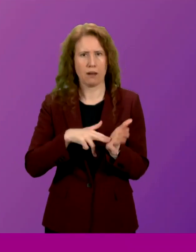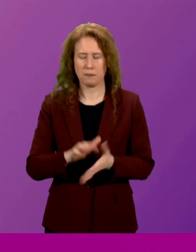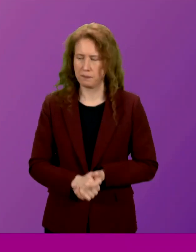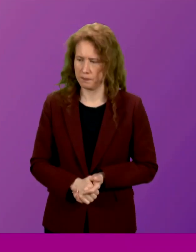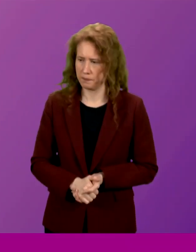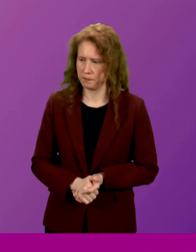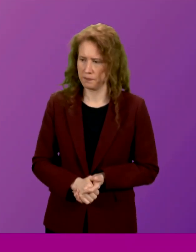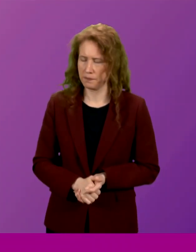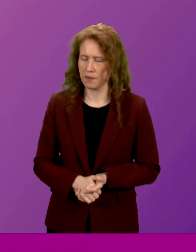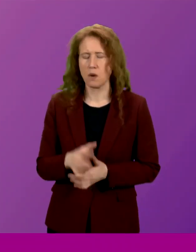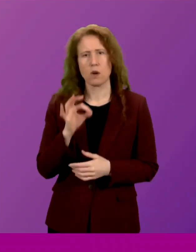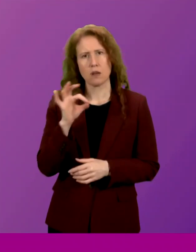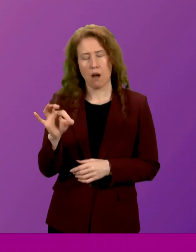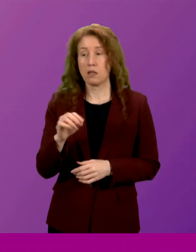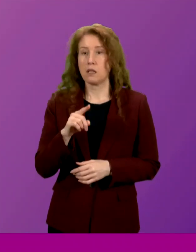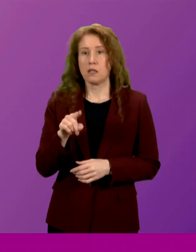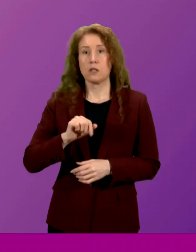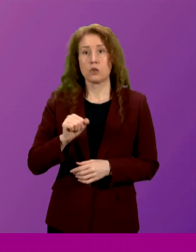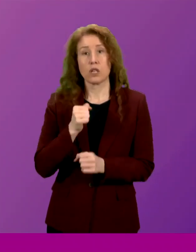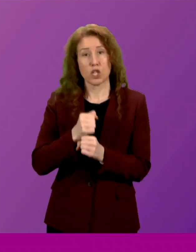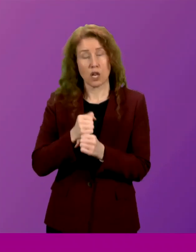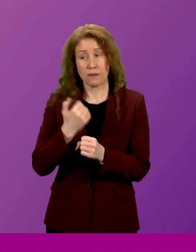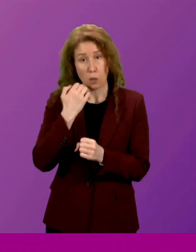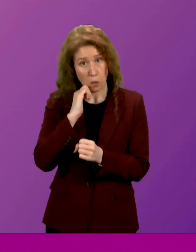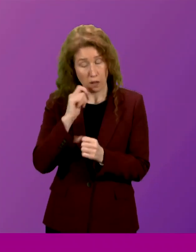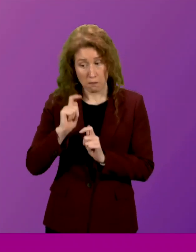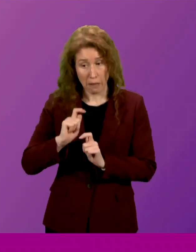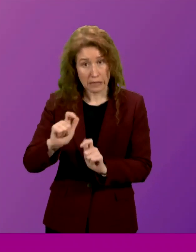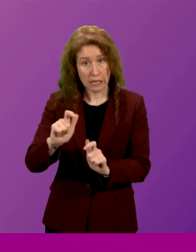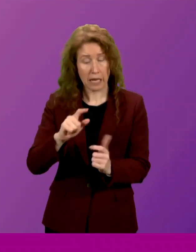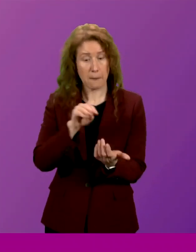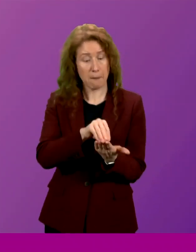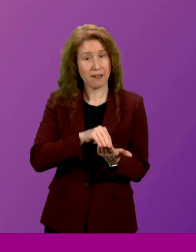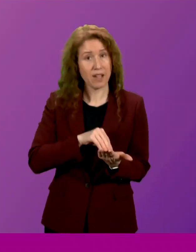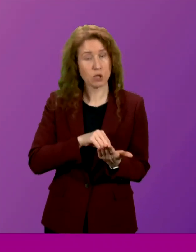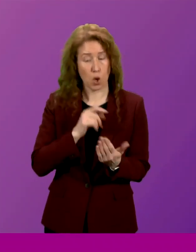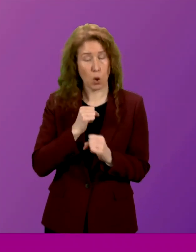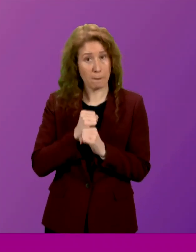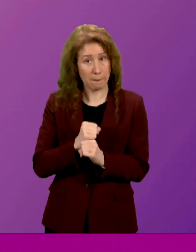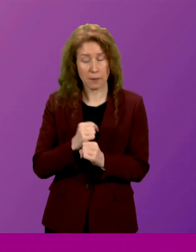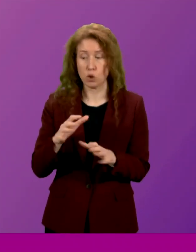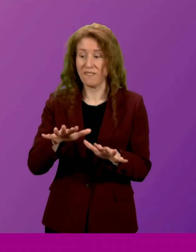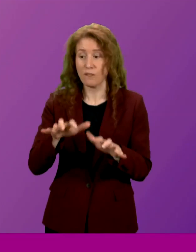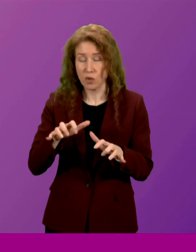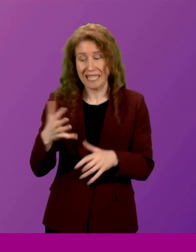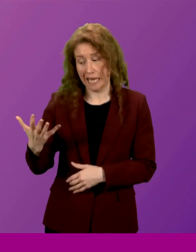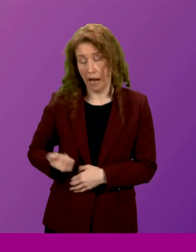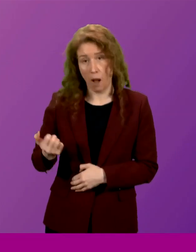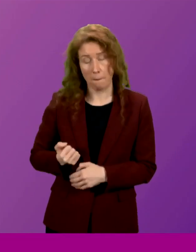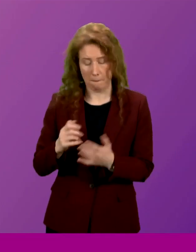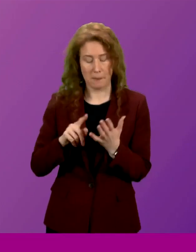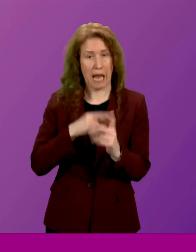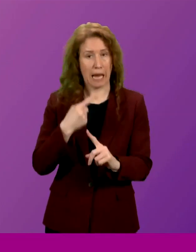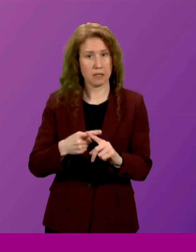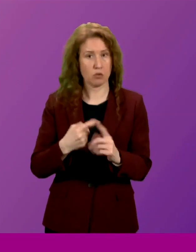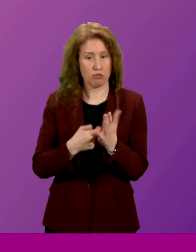To ask the First Minister whether the Scottish Government will maintain its manifesto commitment to freeze income tax rates and bands. First